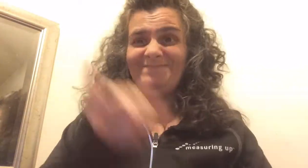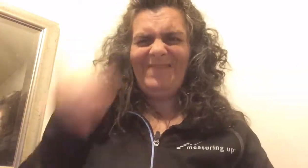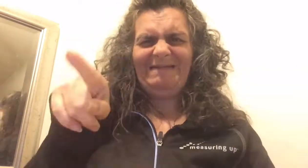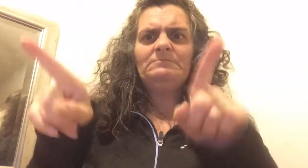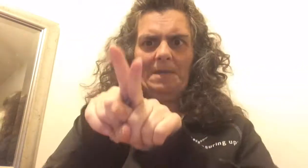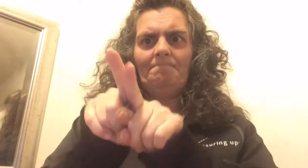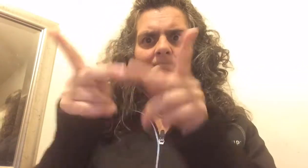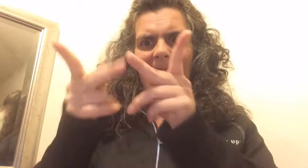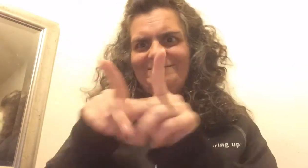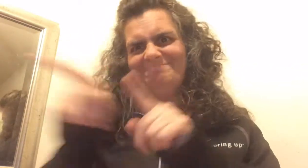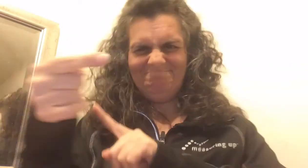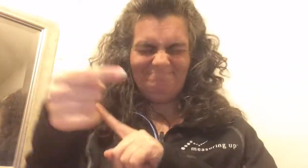dude. I'm going to